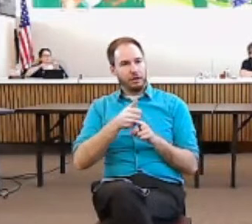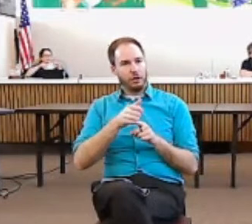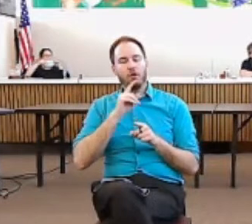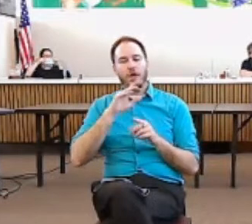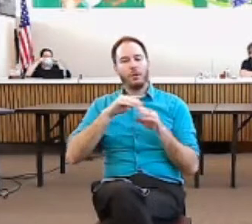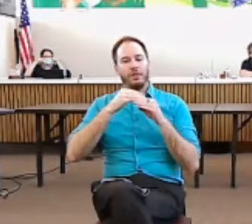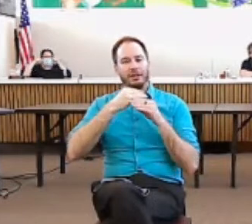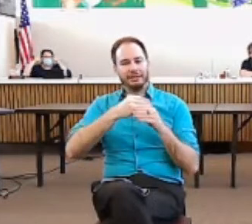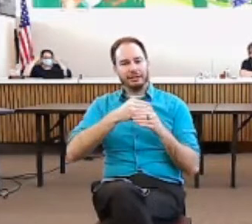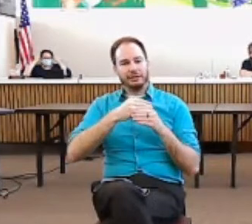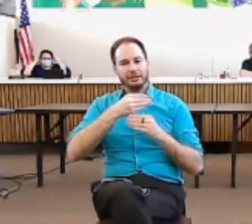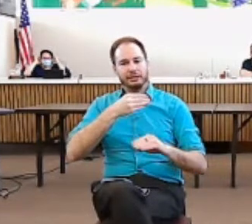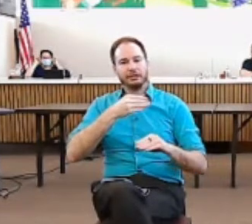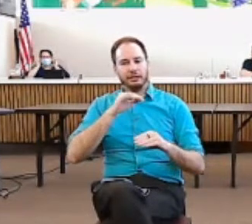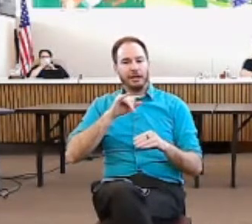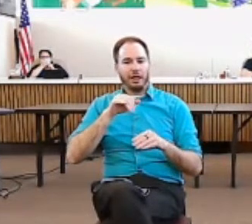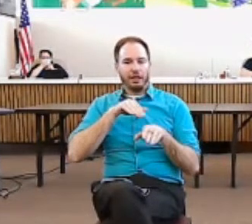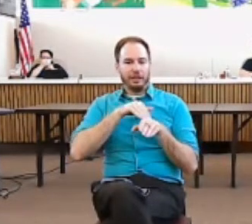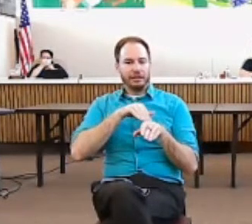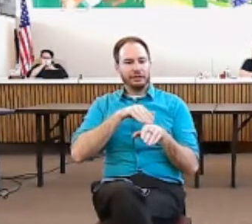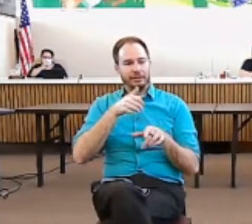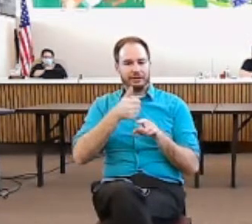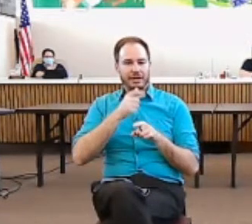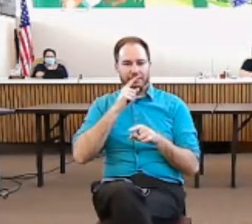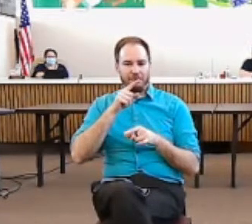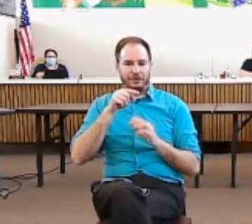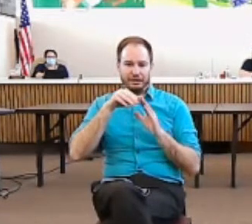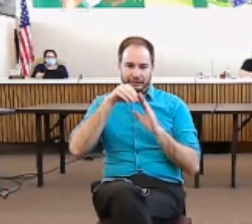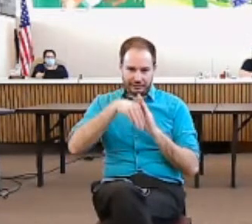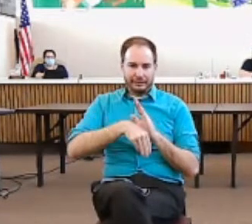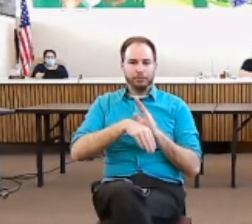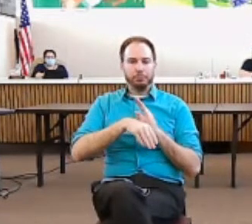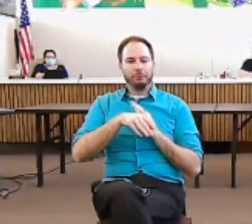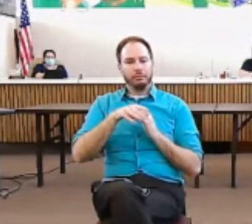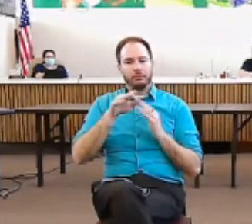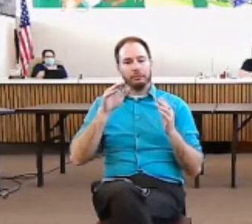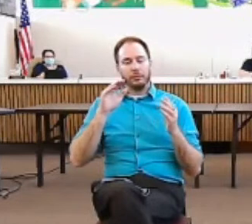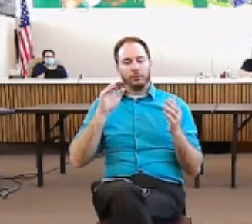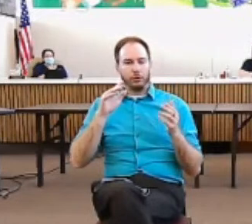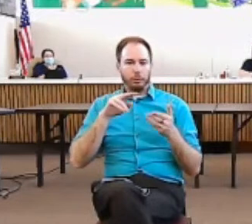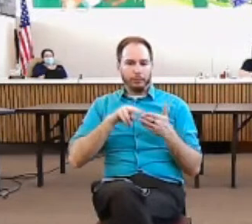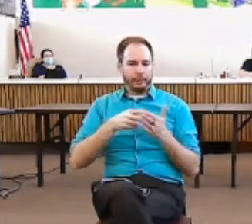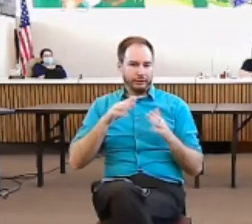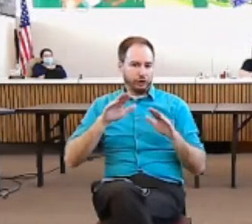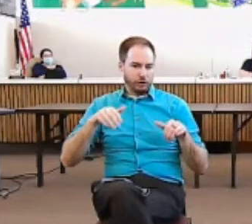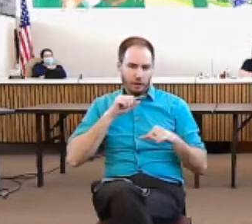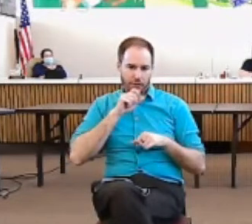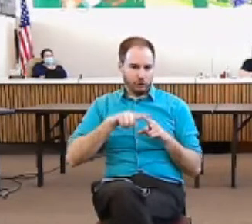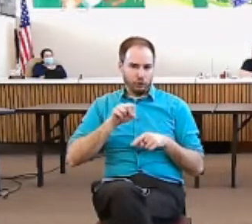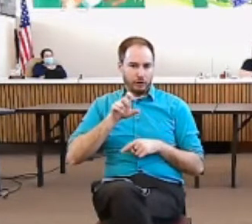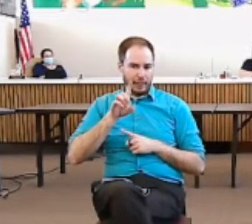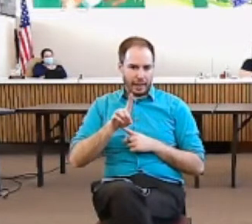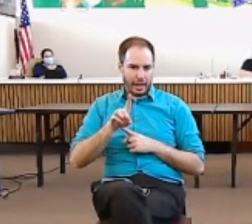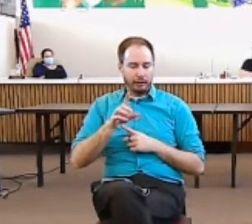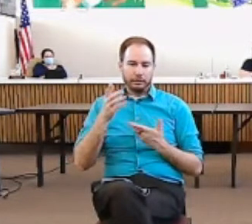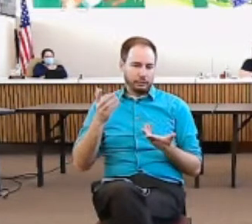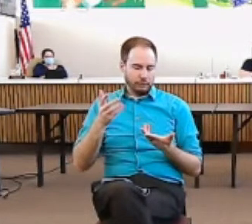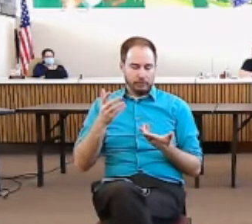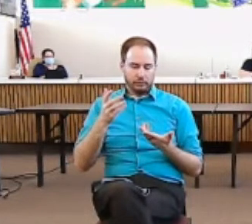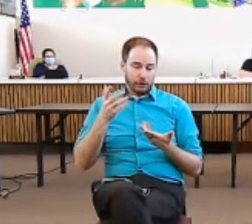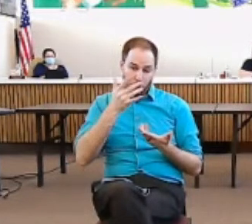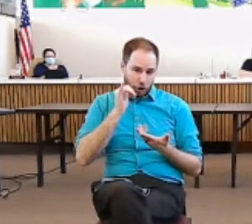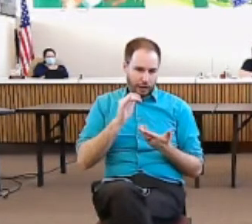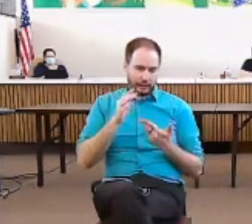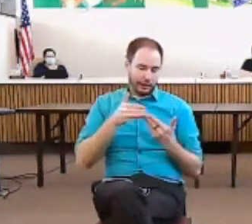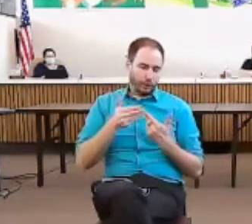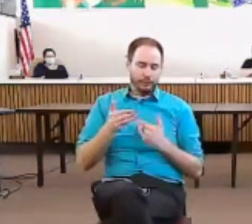the sled problem. That was Okay. it's a steep, relatively steep slope, which, like I said, looks like it'll make a great sledding hill.